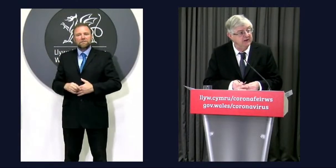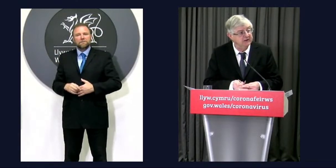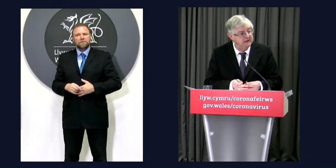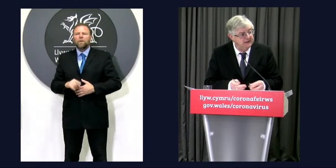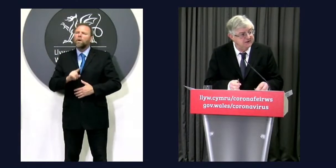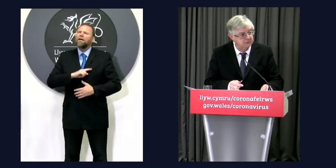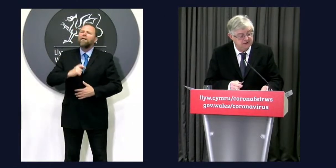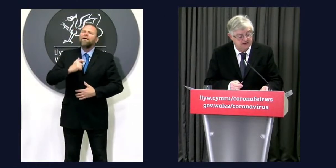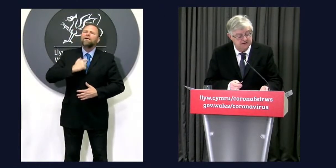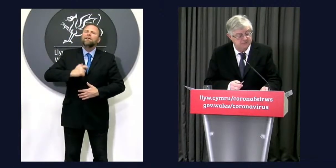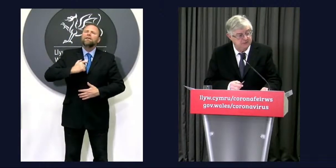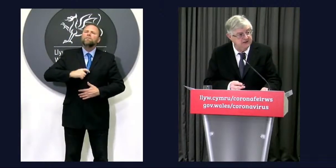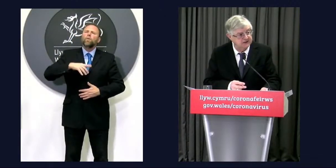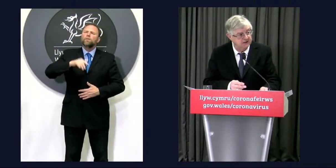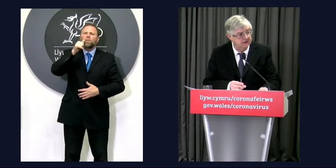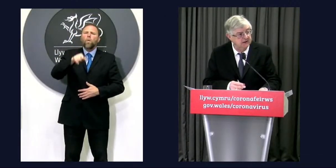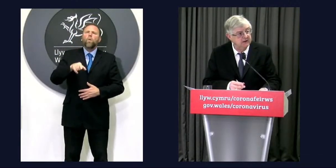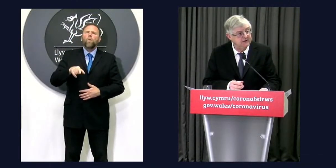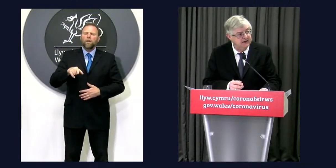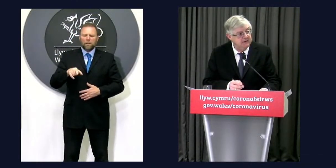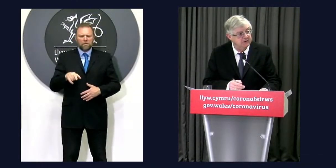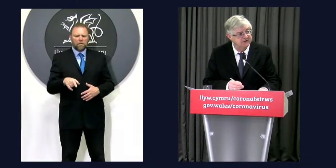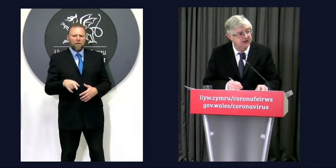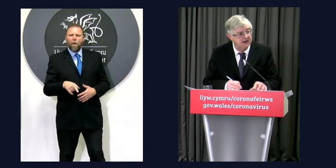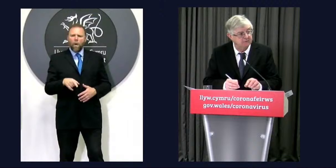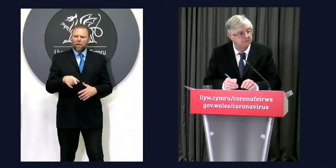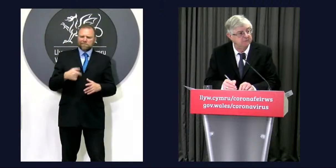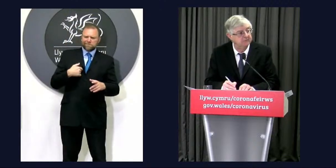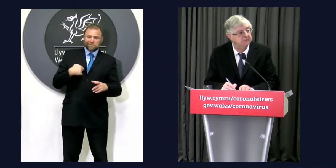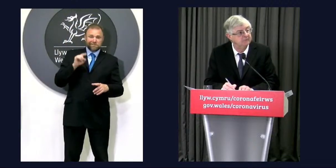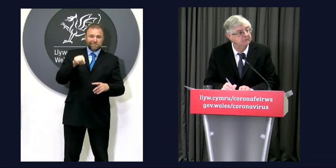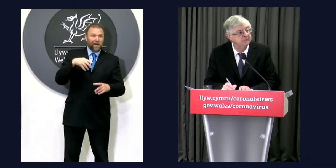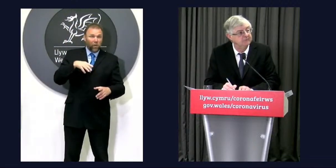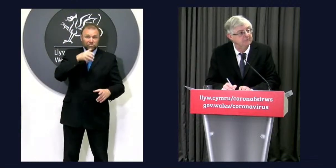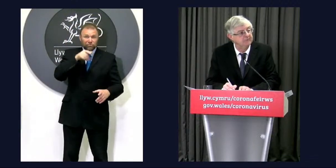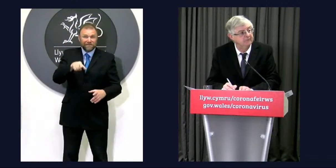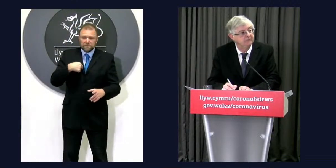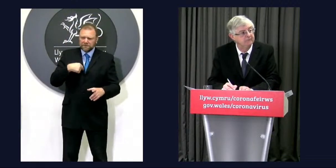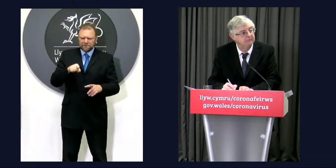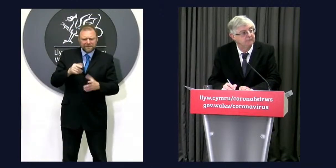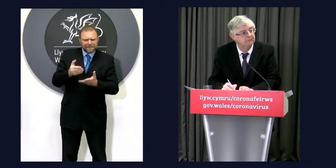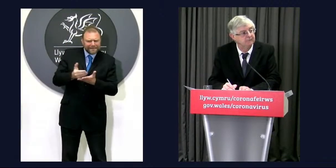that everything that needs to be done has been done to keep them safe.